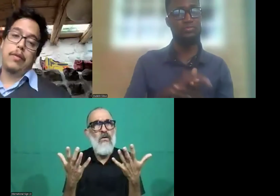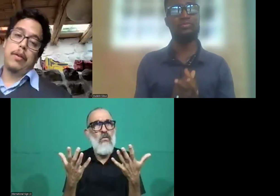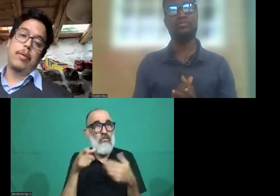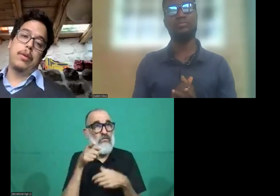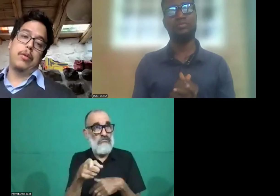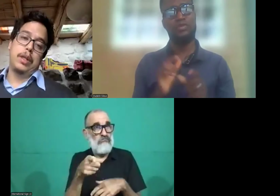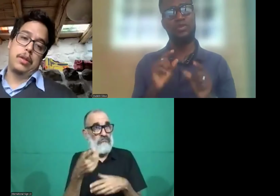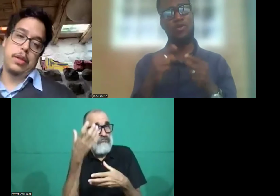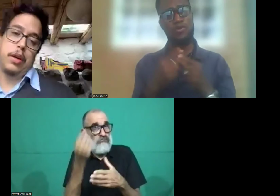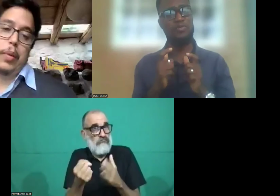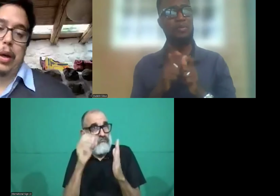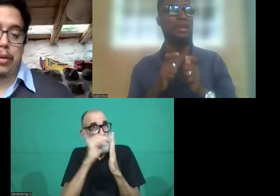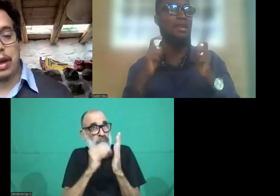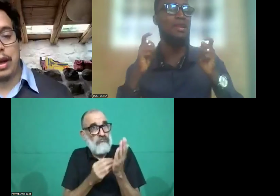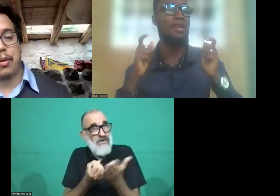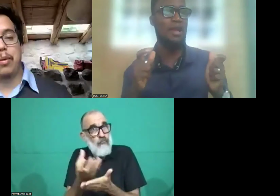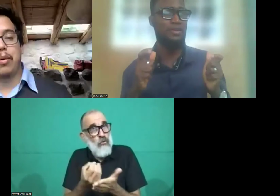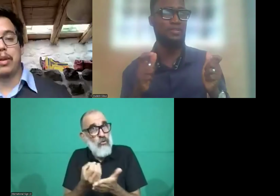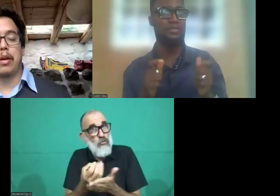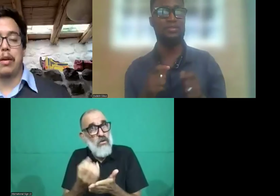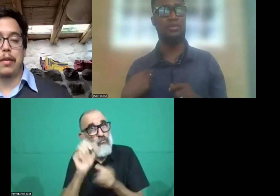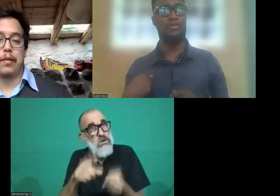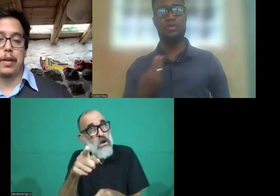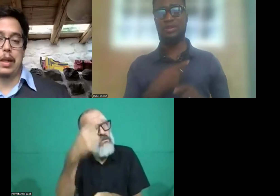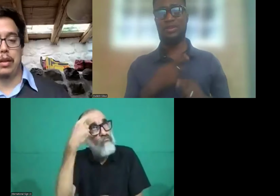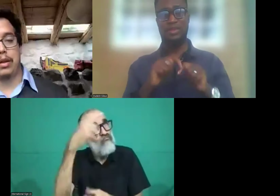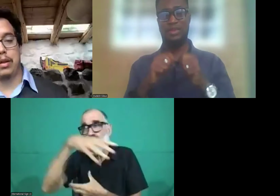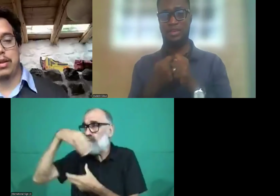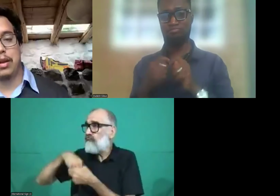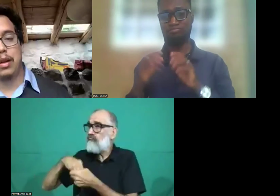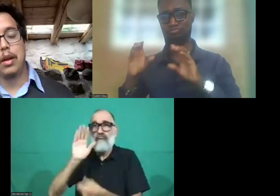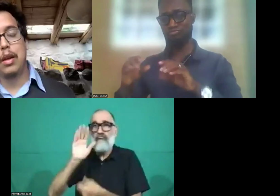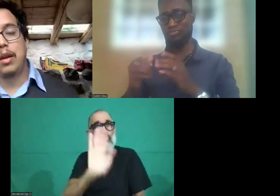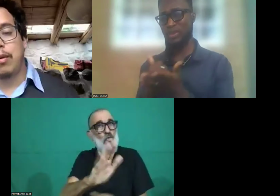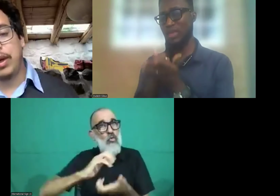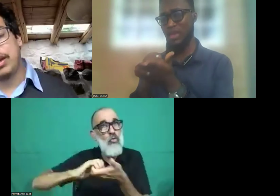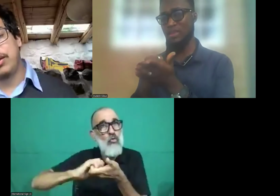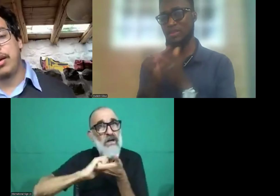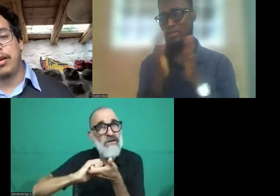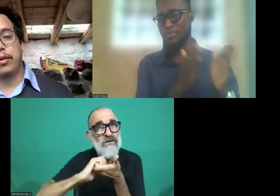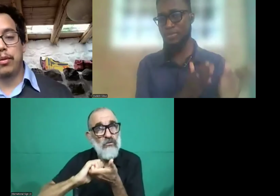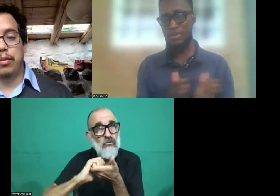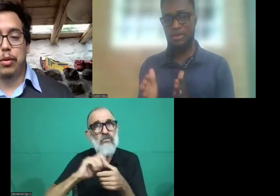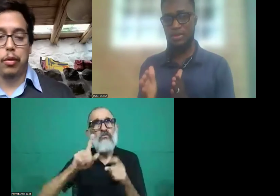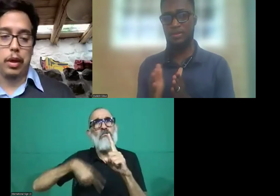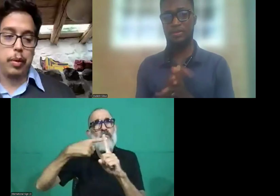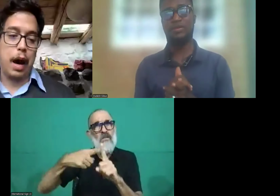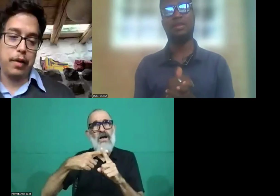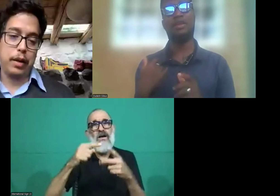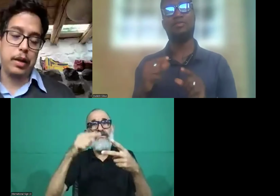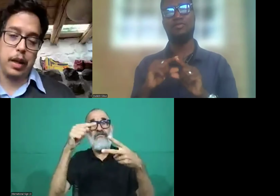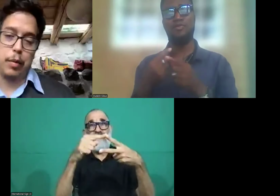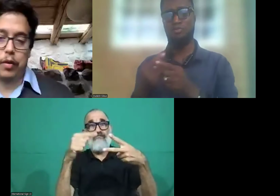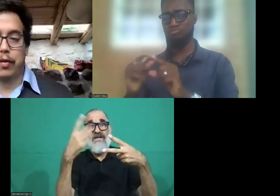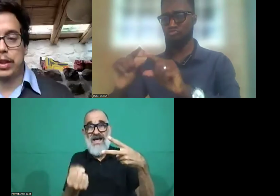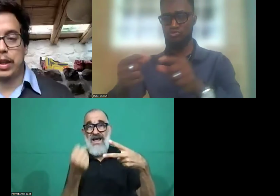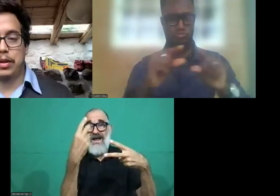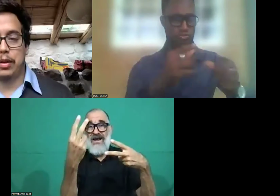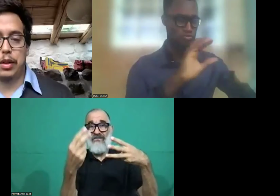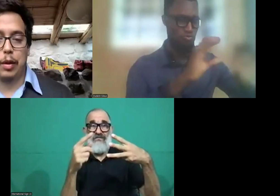And the following 2 questions are about how DRF can facilitate this. What can DRF do to keep having this type